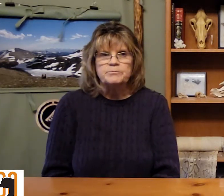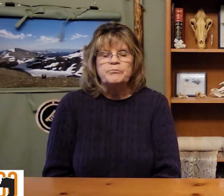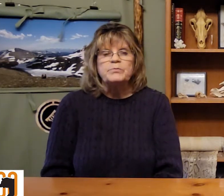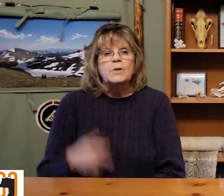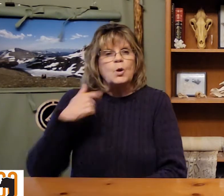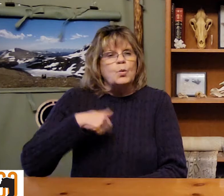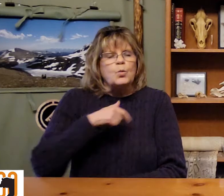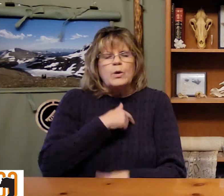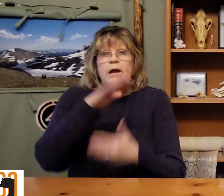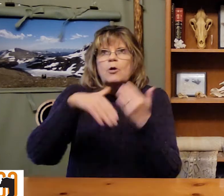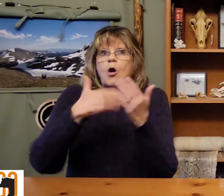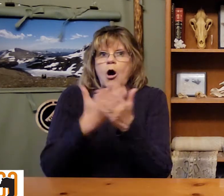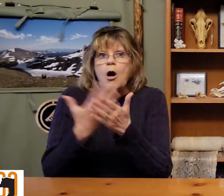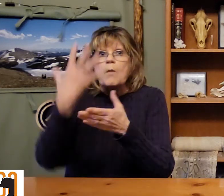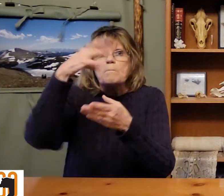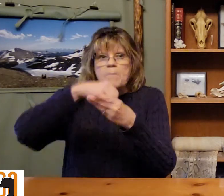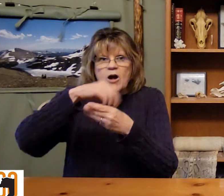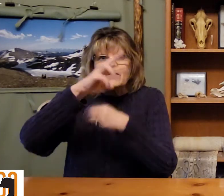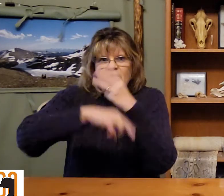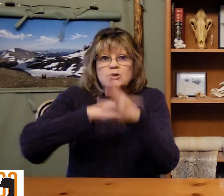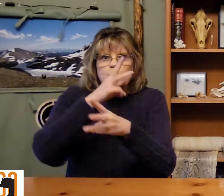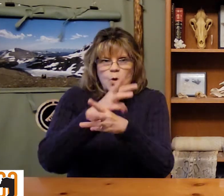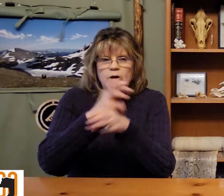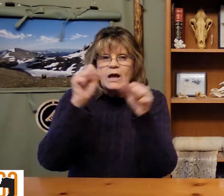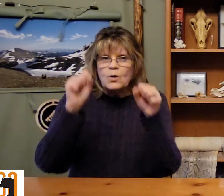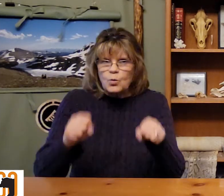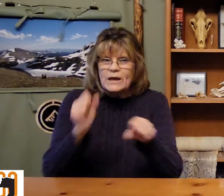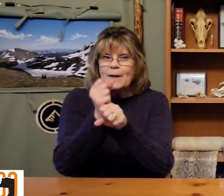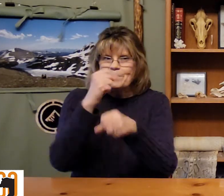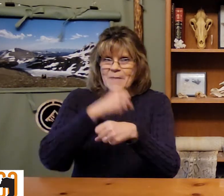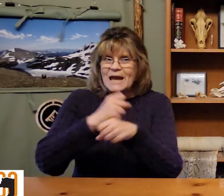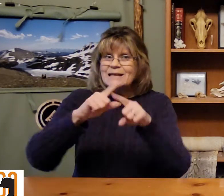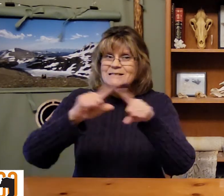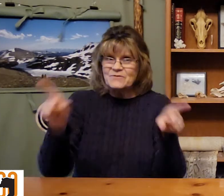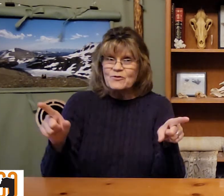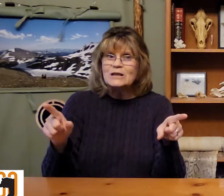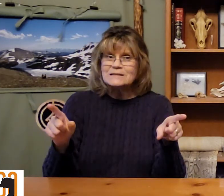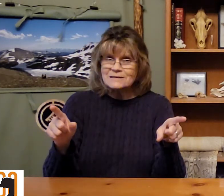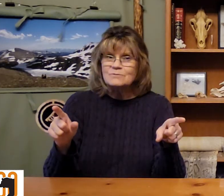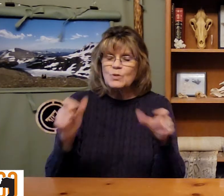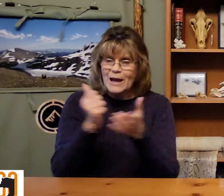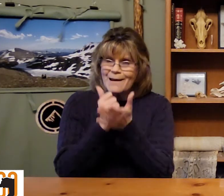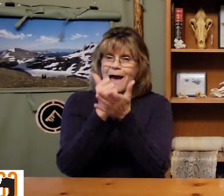We are all very much a part of this world, and we can make a difference too.